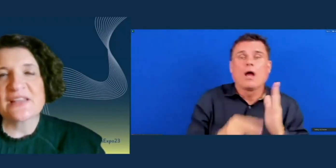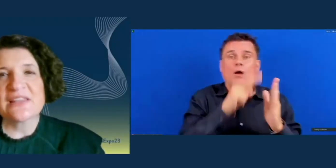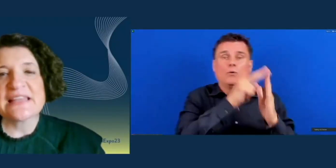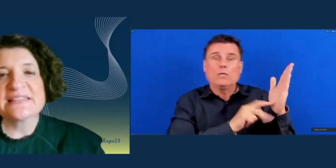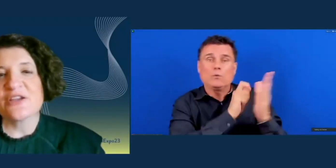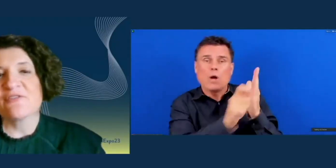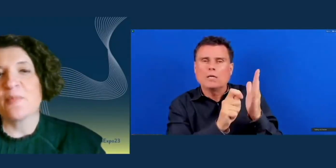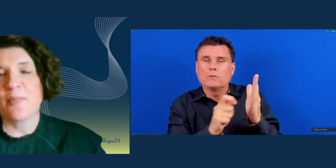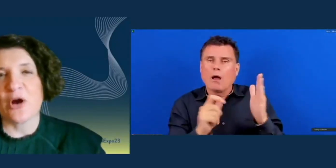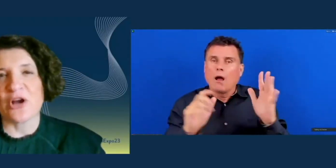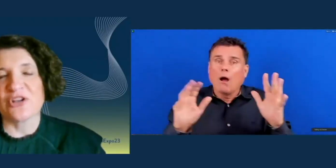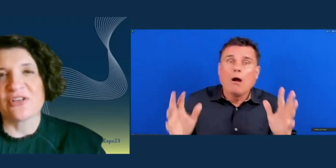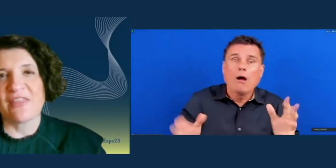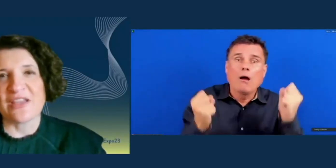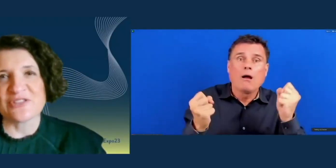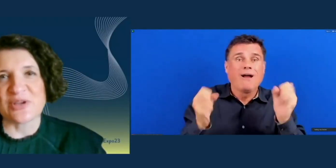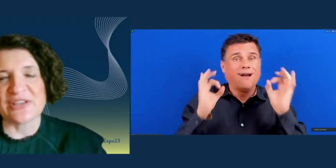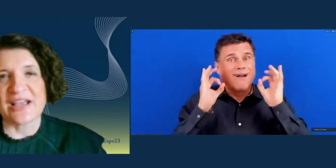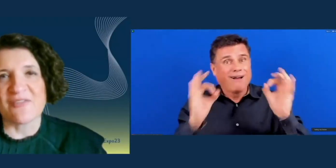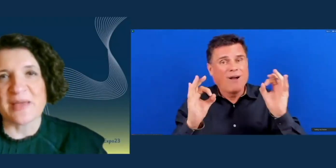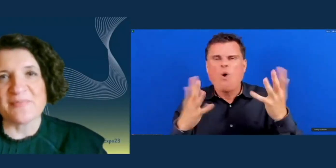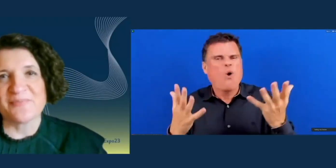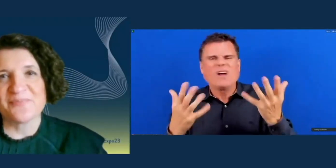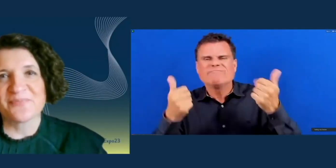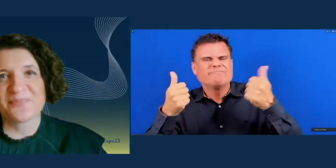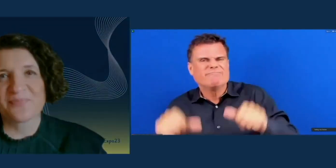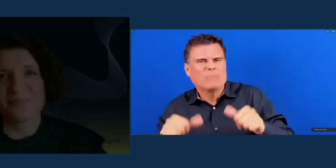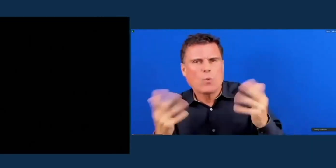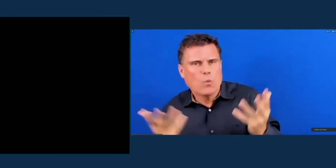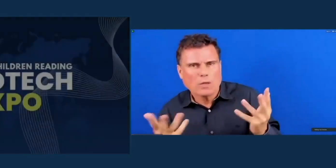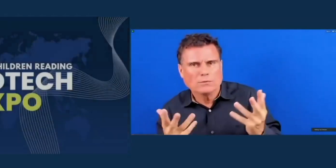first, let's hear from our partner, the Australian government.